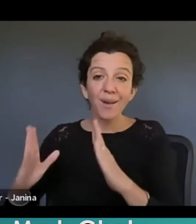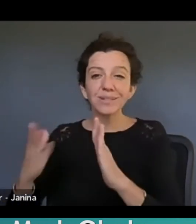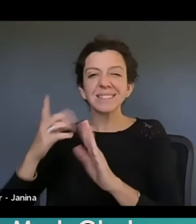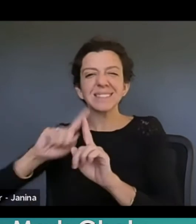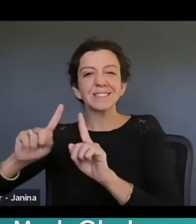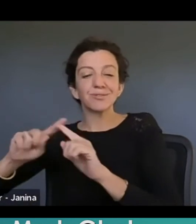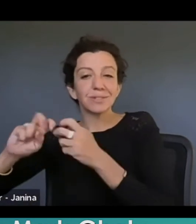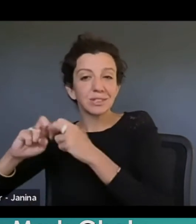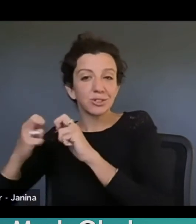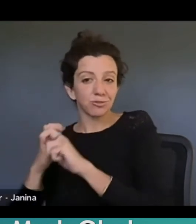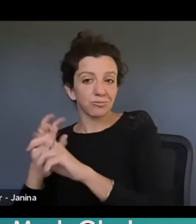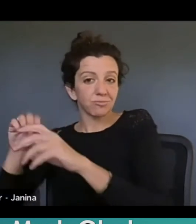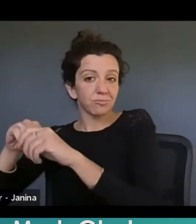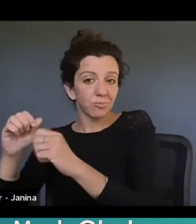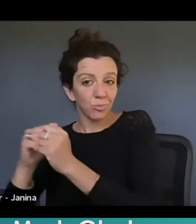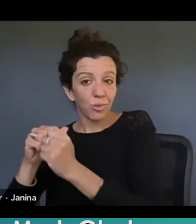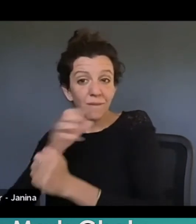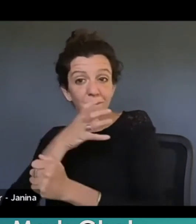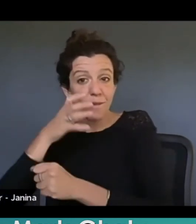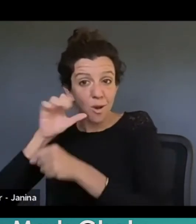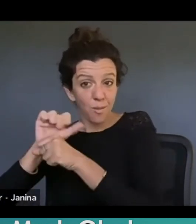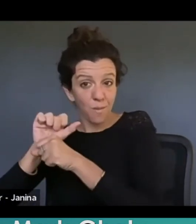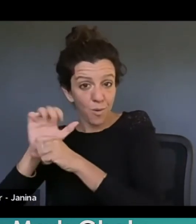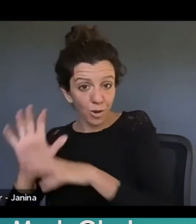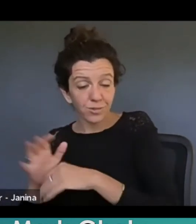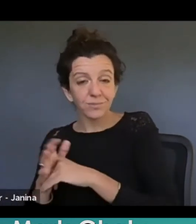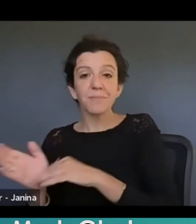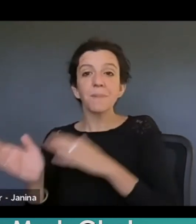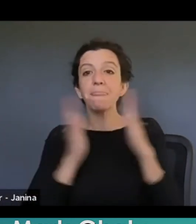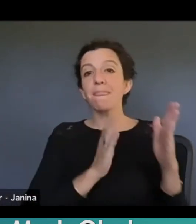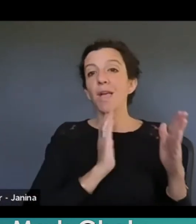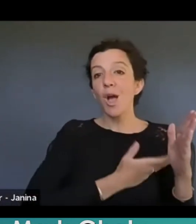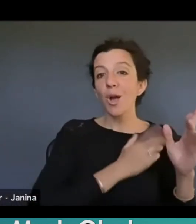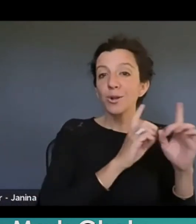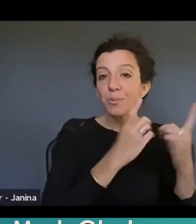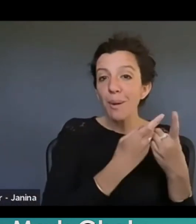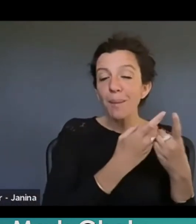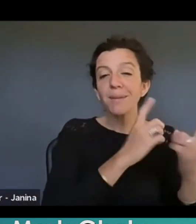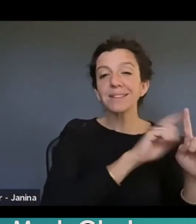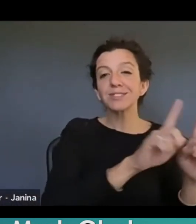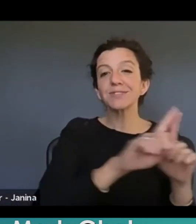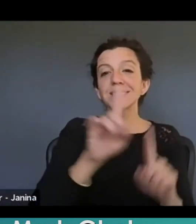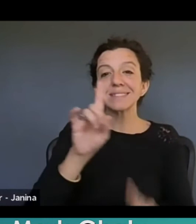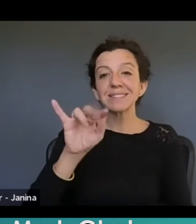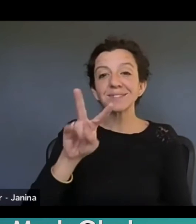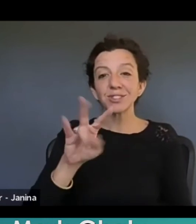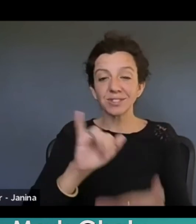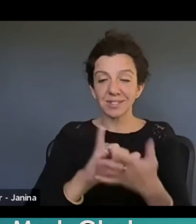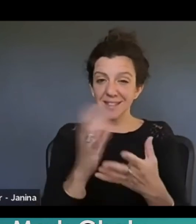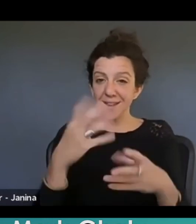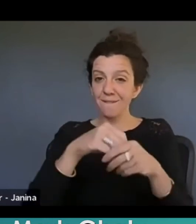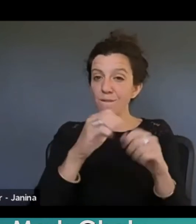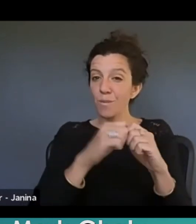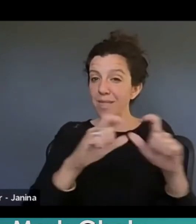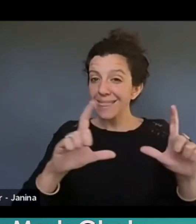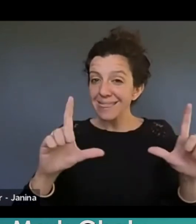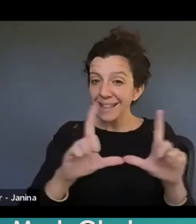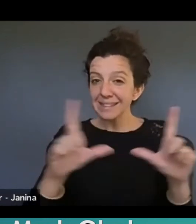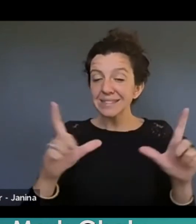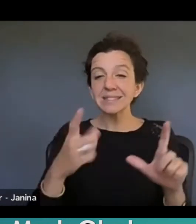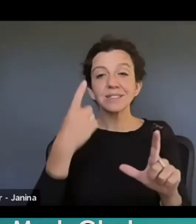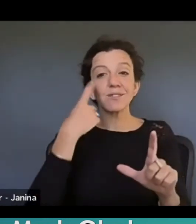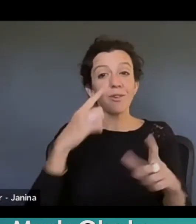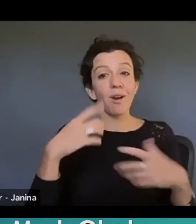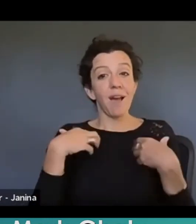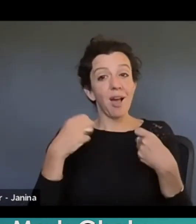specific for farm workers, our departments and divisions that work with licensing of healthcare